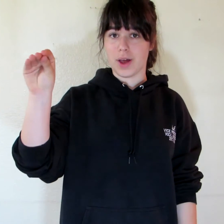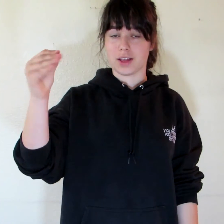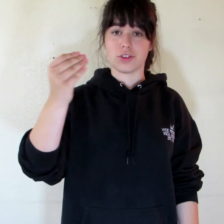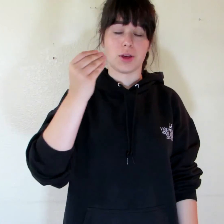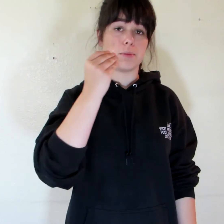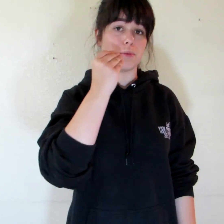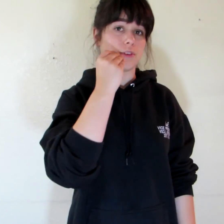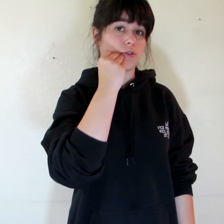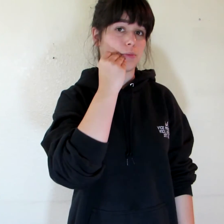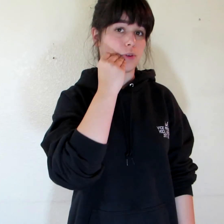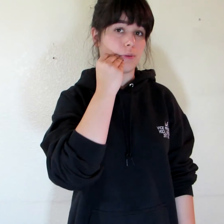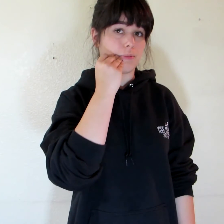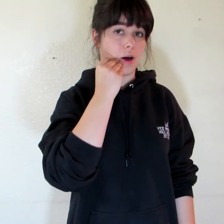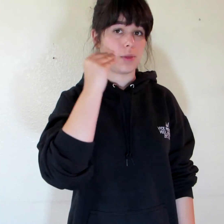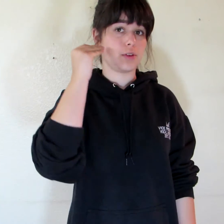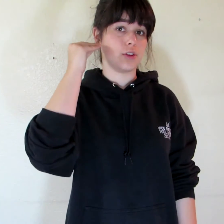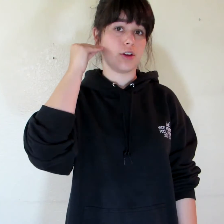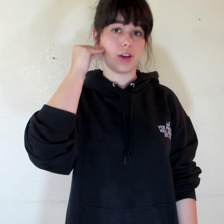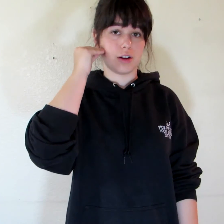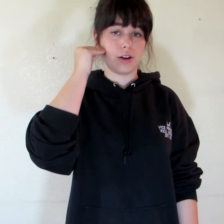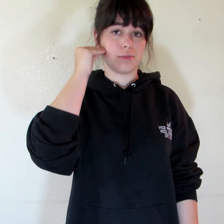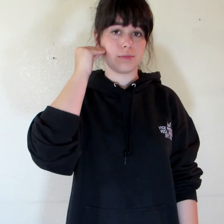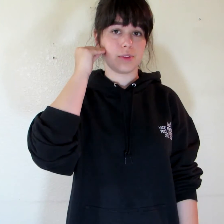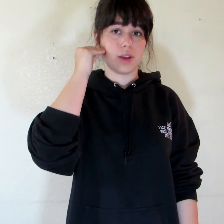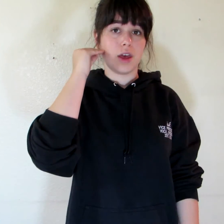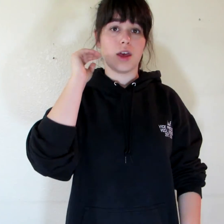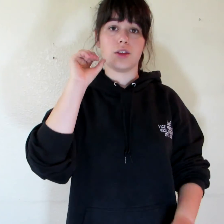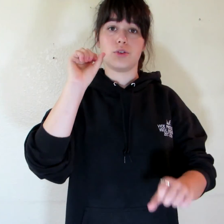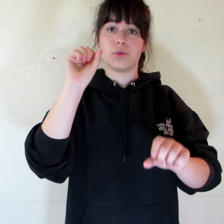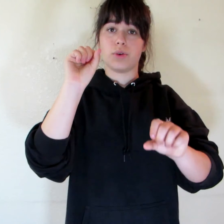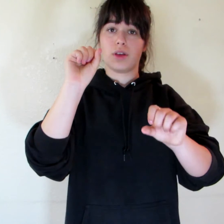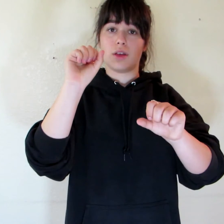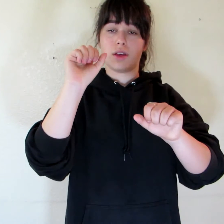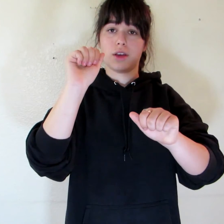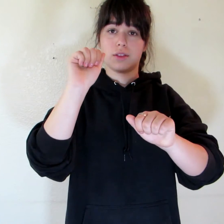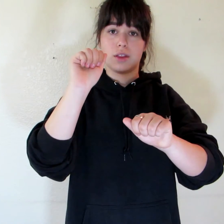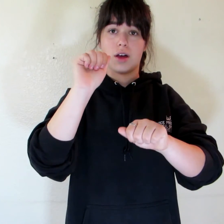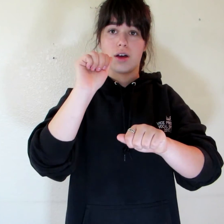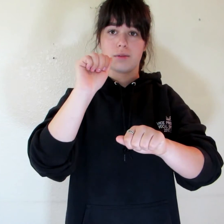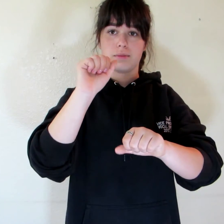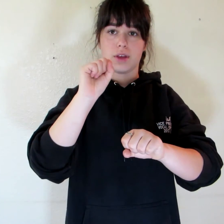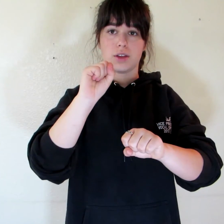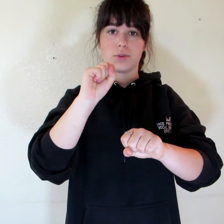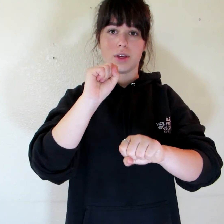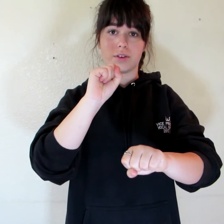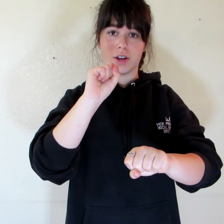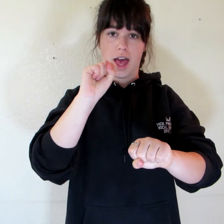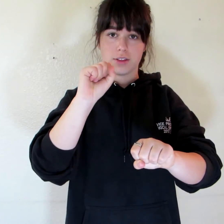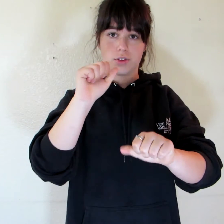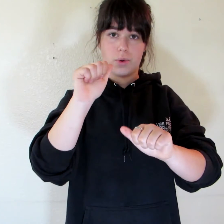hand shape, moving from your mouth to your ear into either an S or an